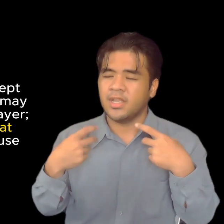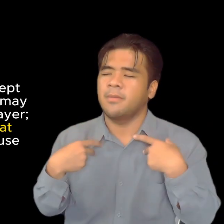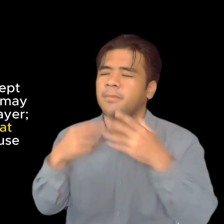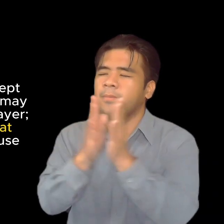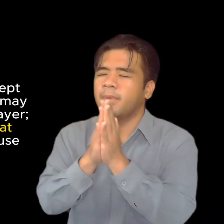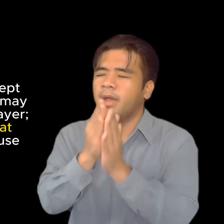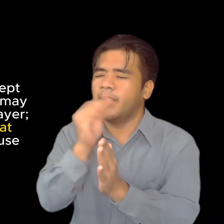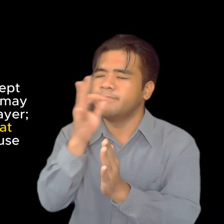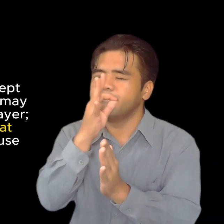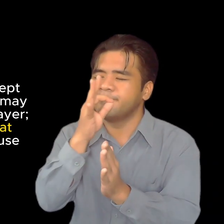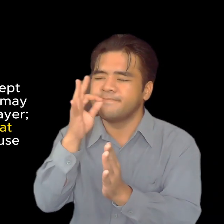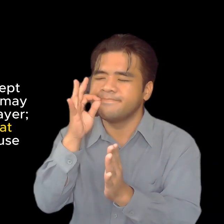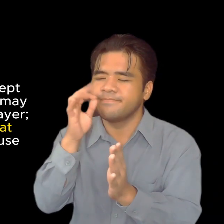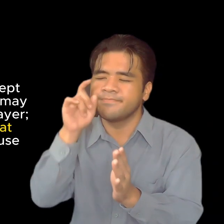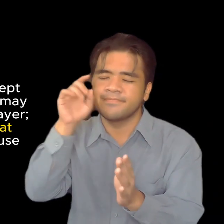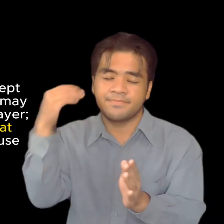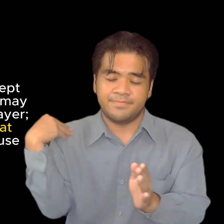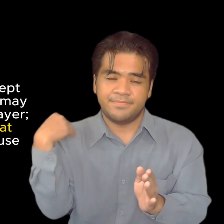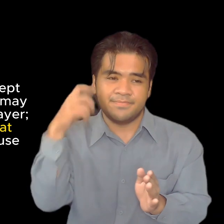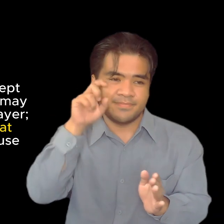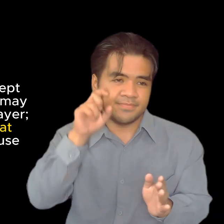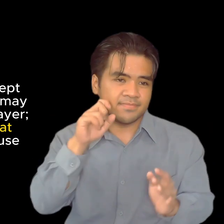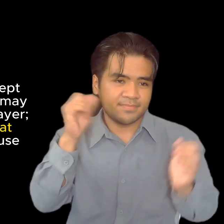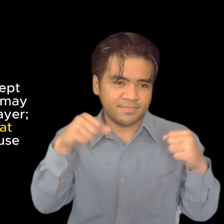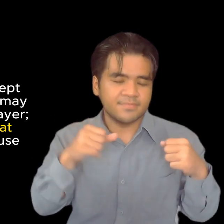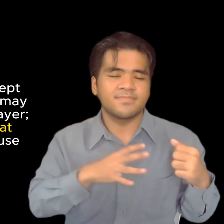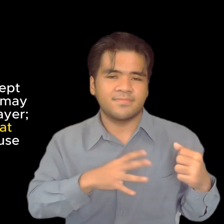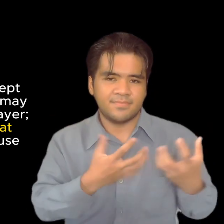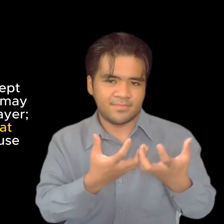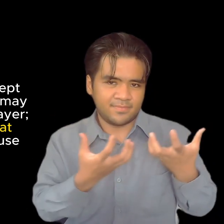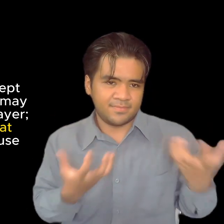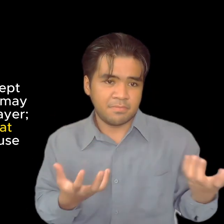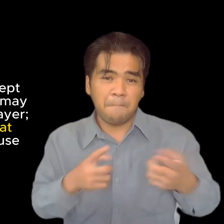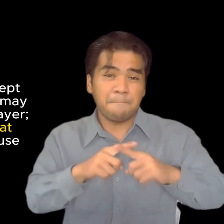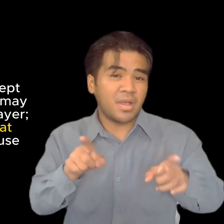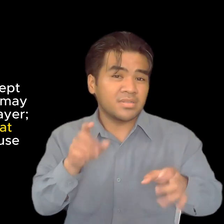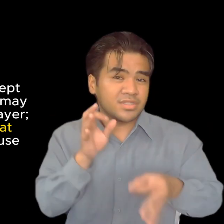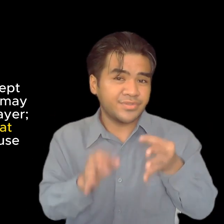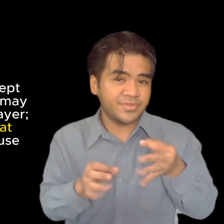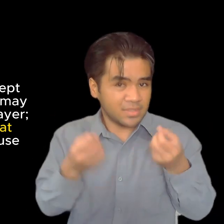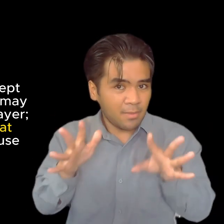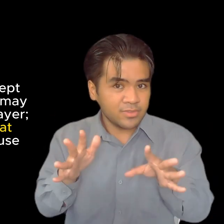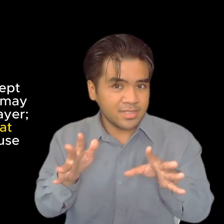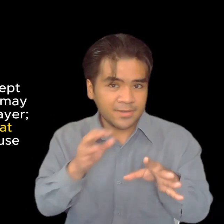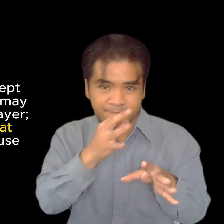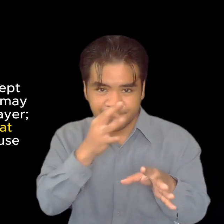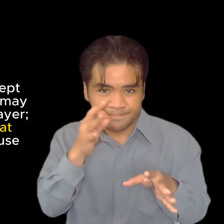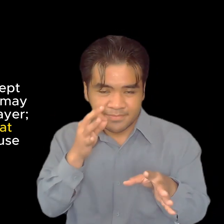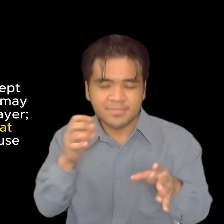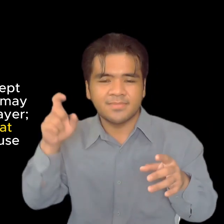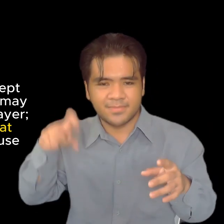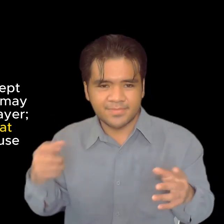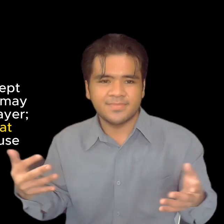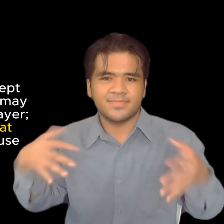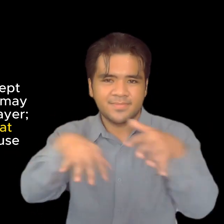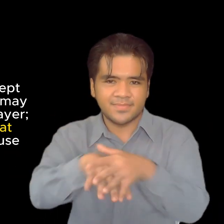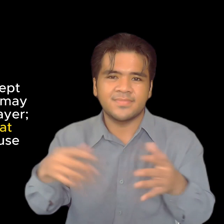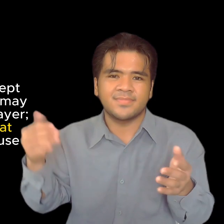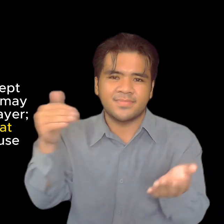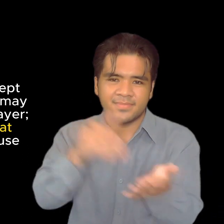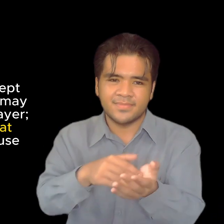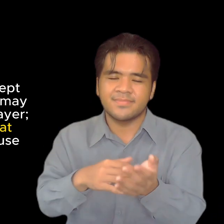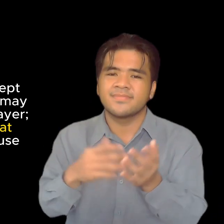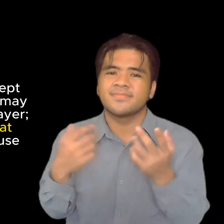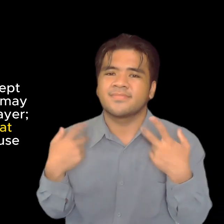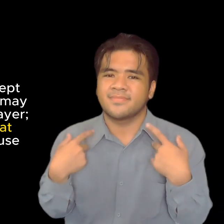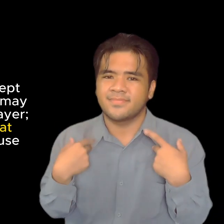mutual consent for a time so that you may devote yourselves to prayer. After that, come again together so that Satan will